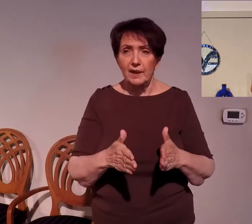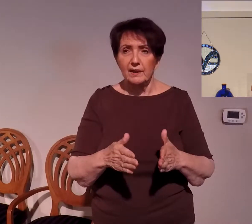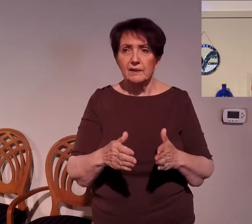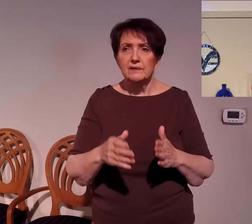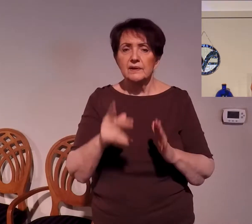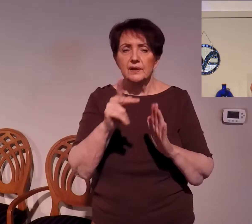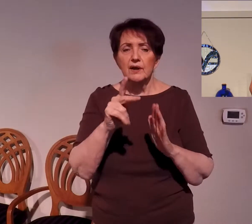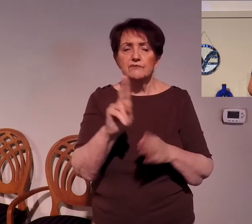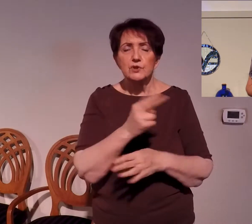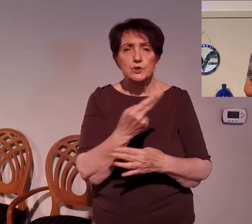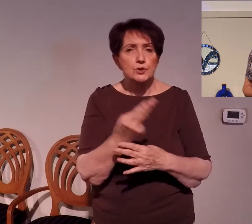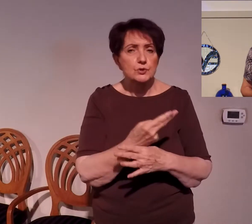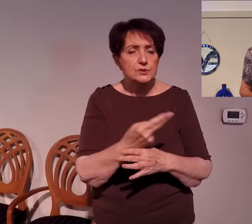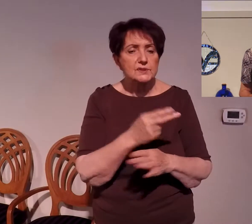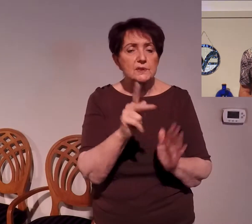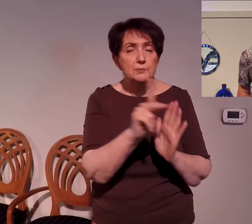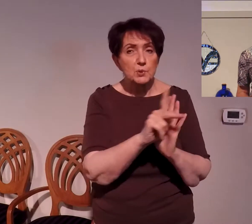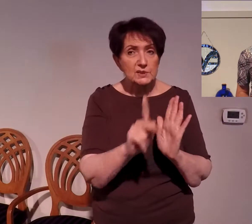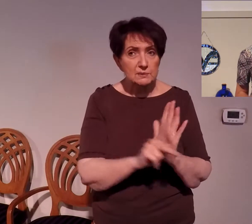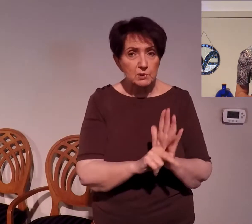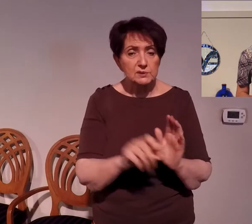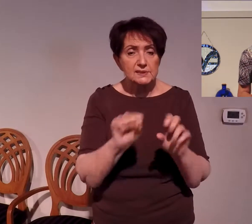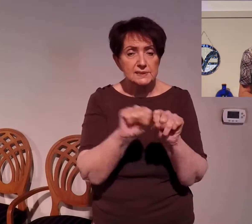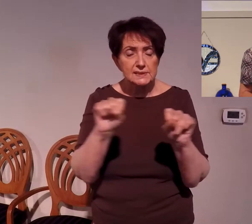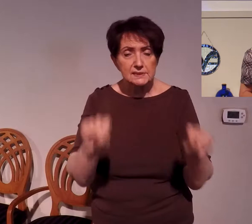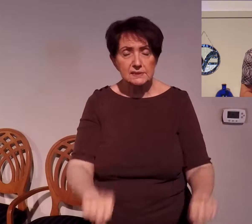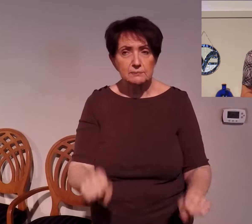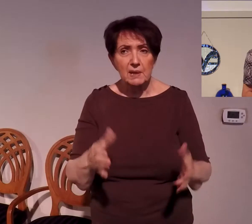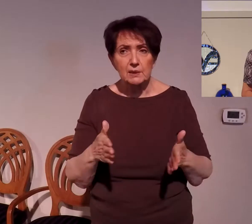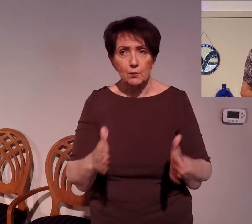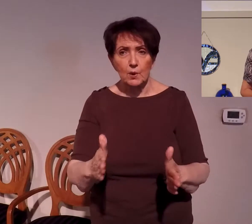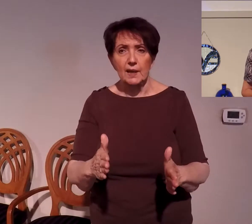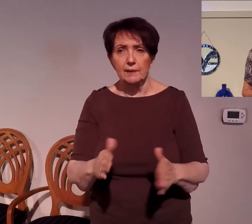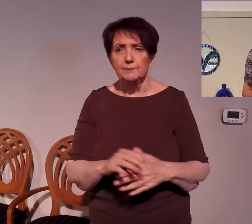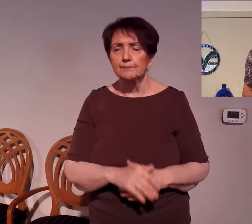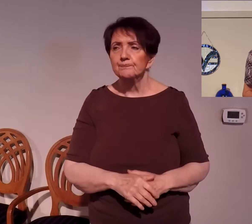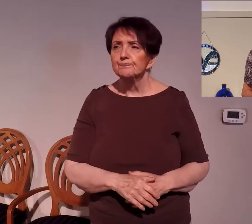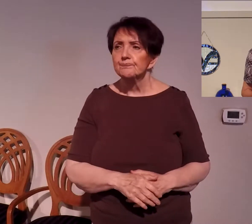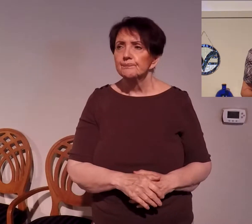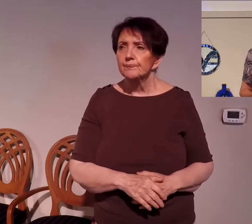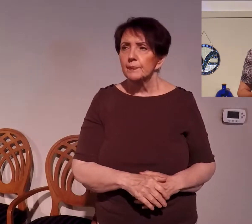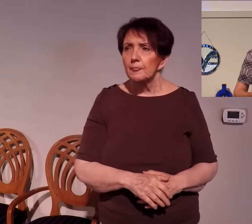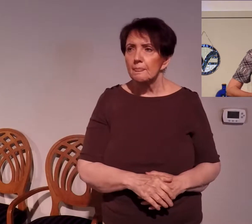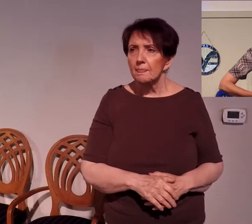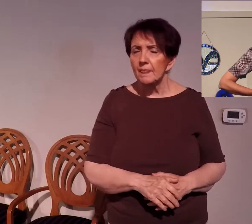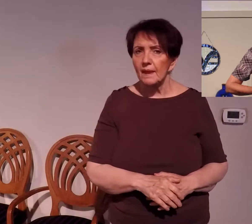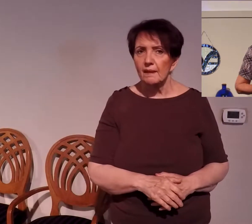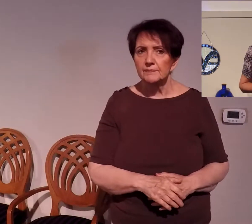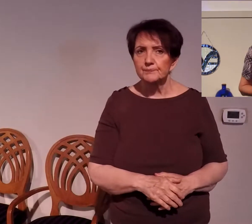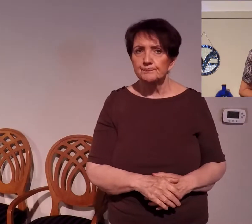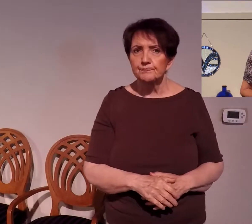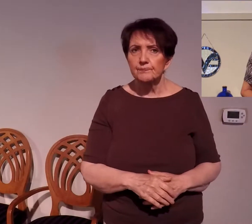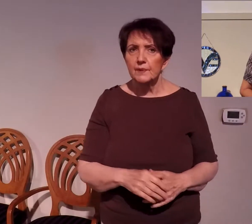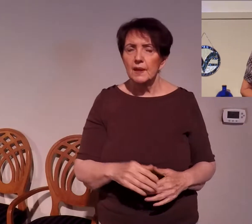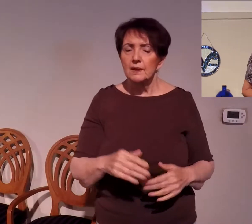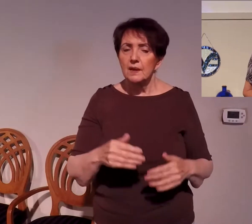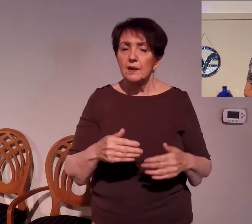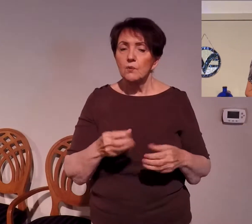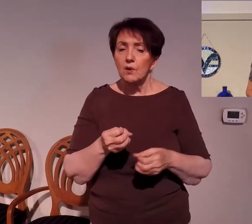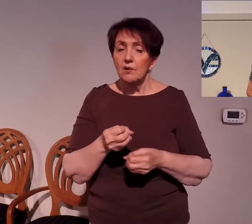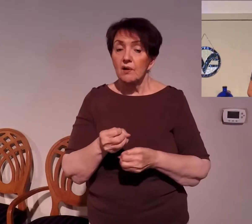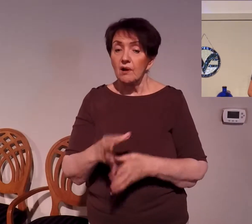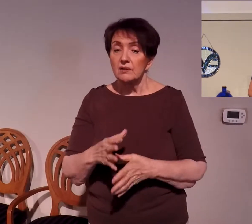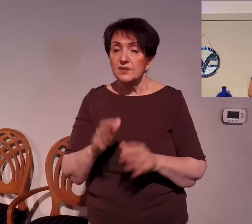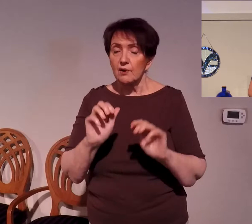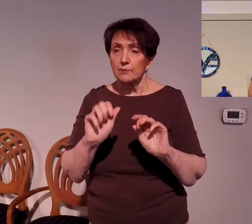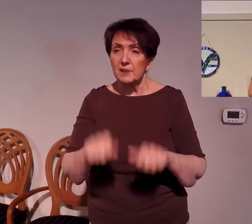practice in a systematic and intentional manner. It is designed to induce our ability to work